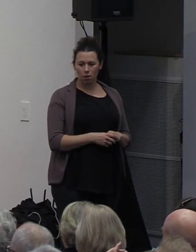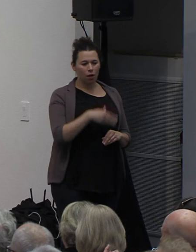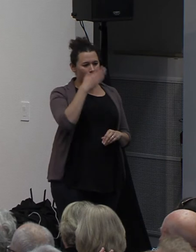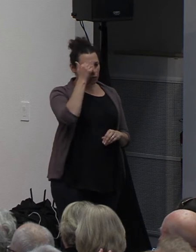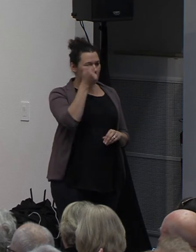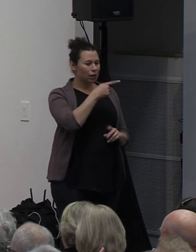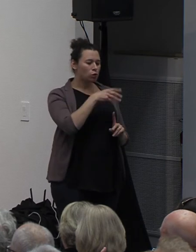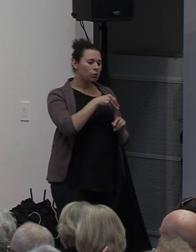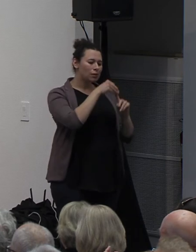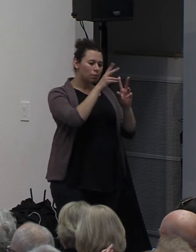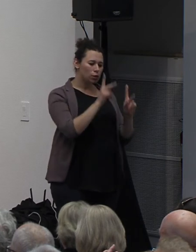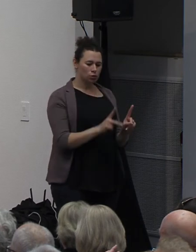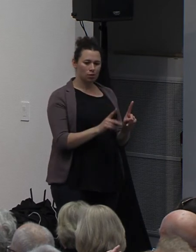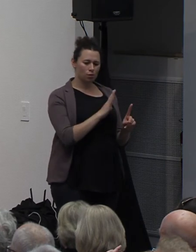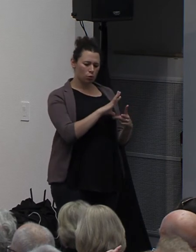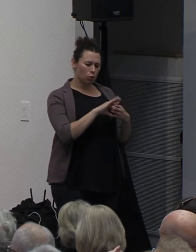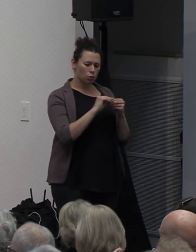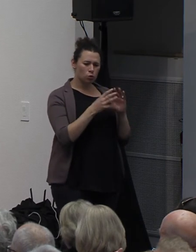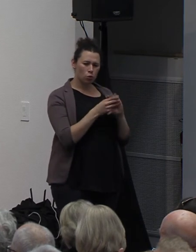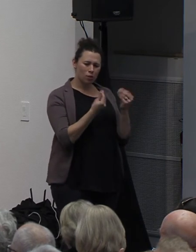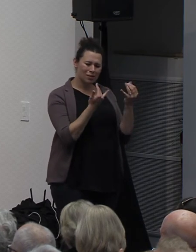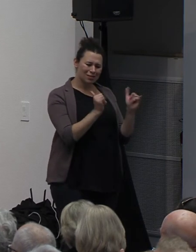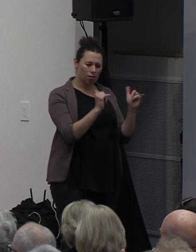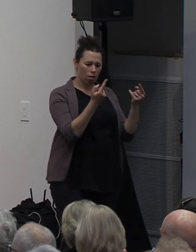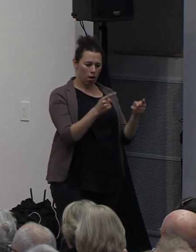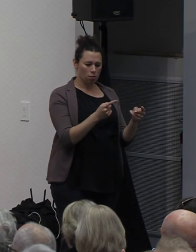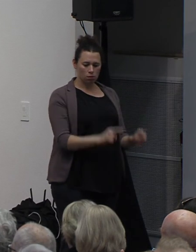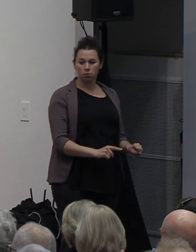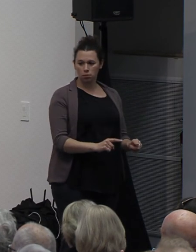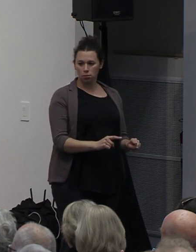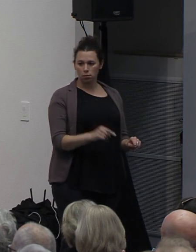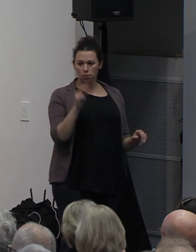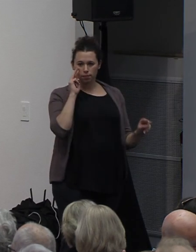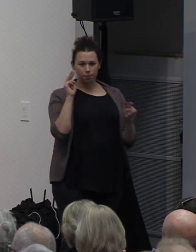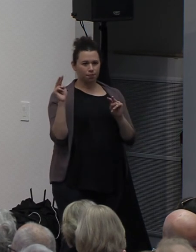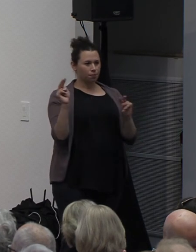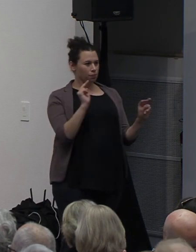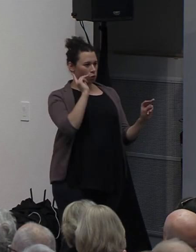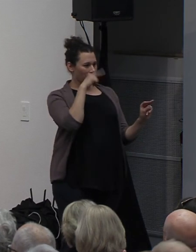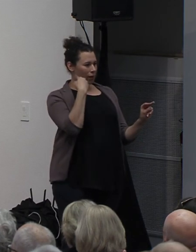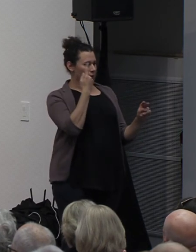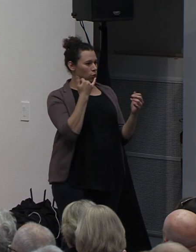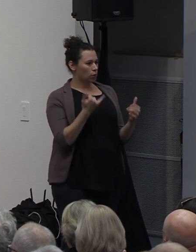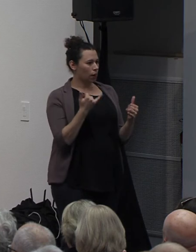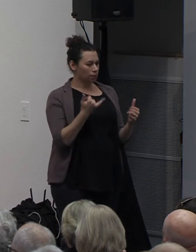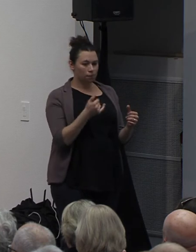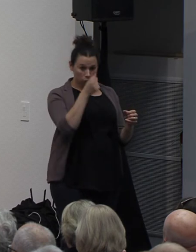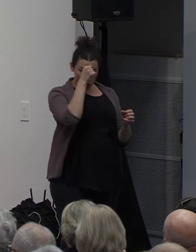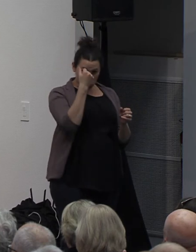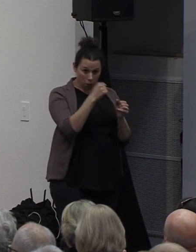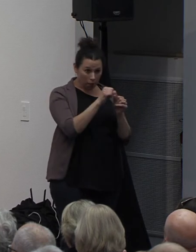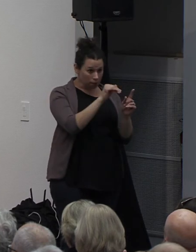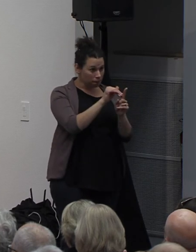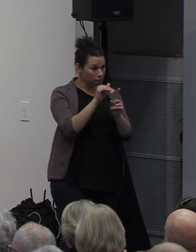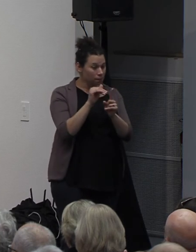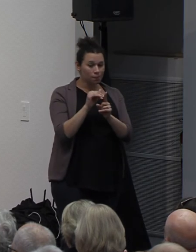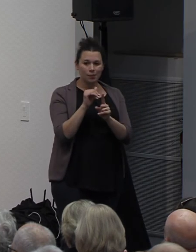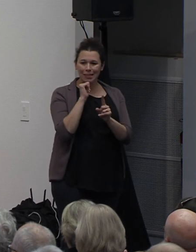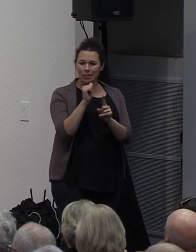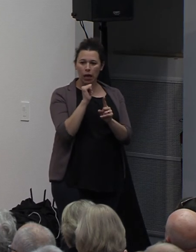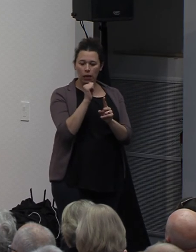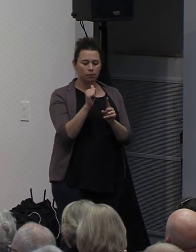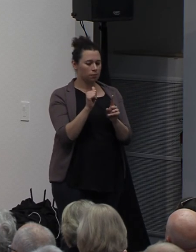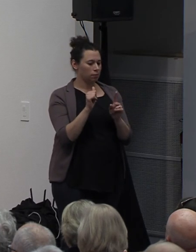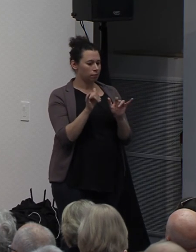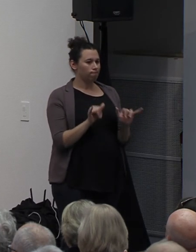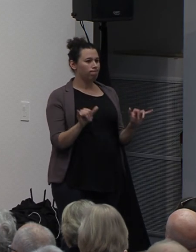individuals with stories still being written. As you look at the faces at the exhibit today, remind yourself that these are not stationary pieces